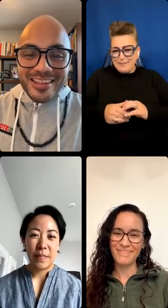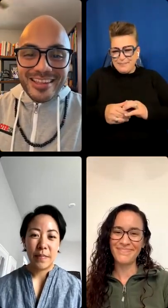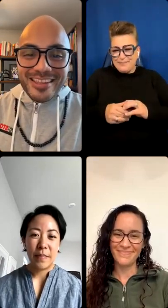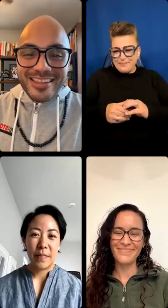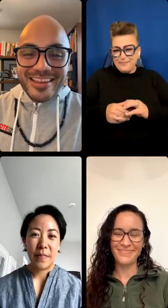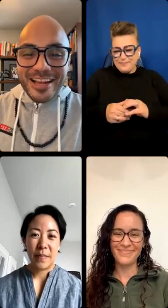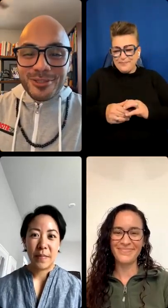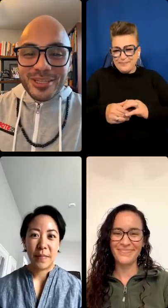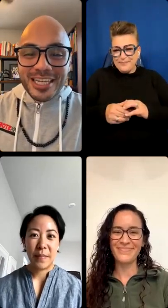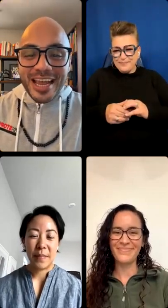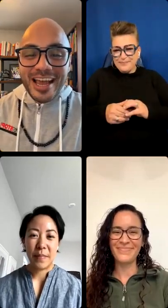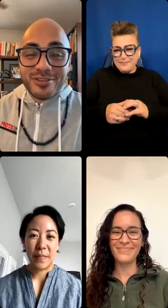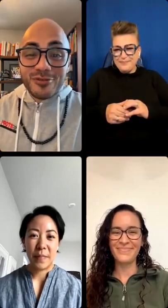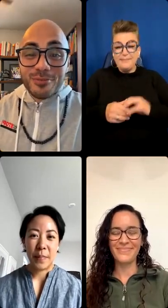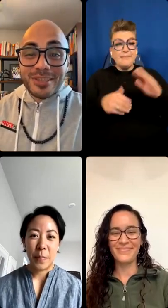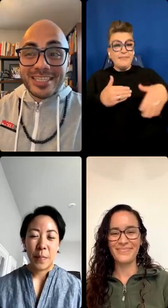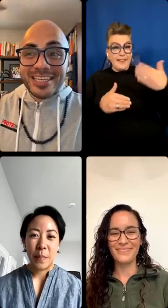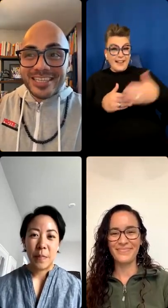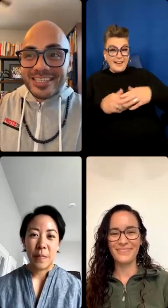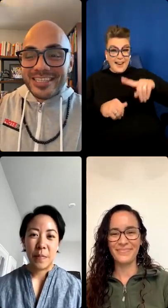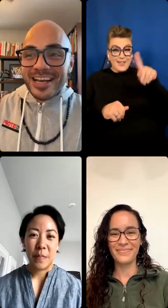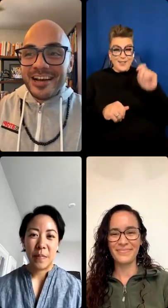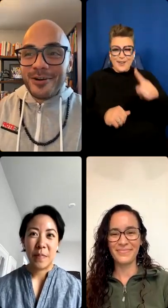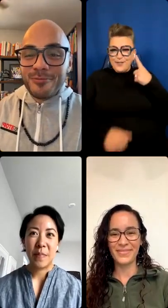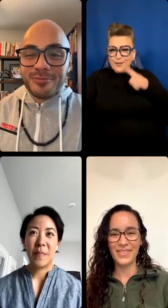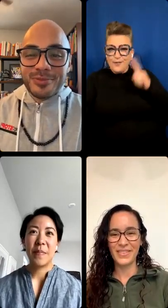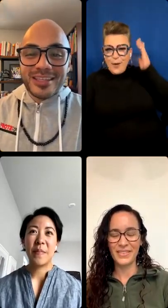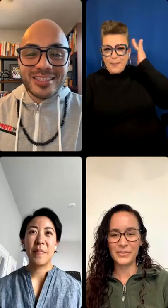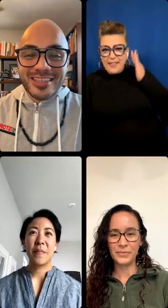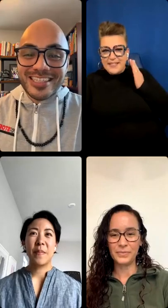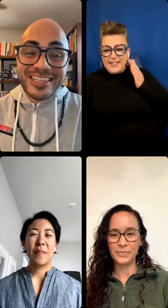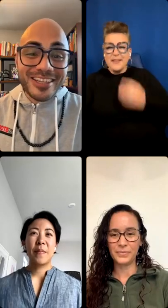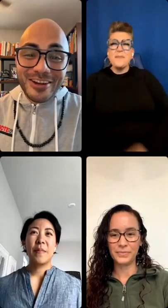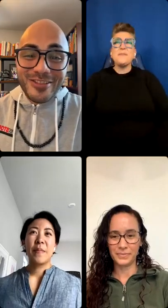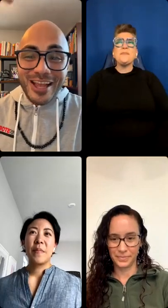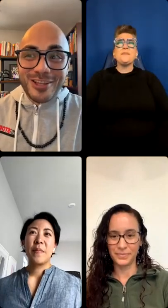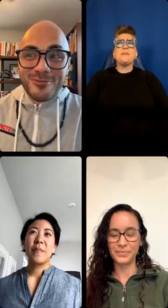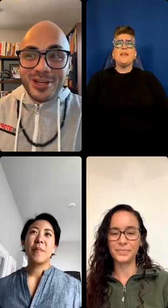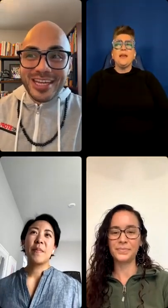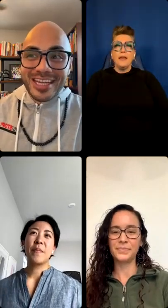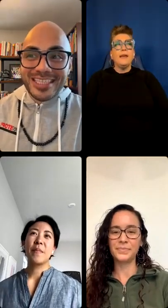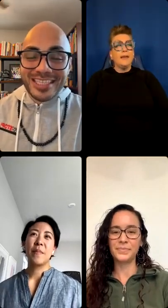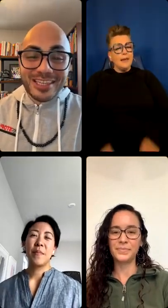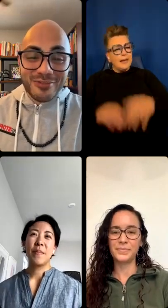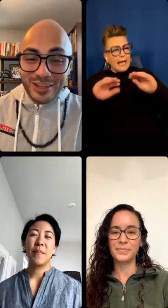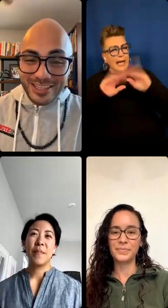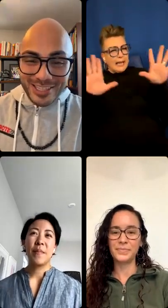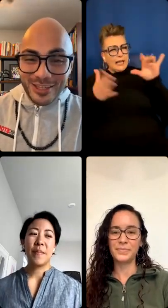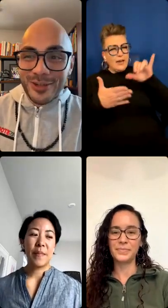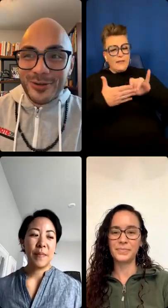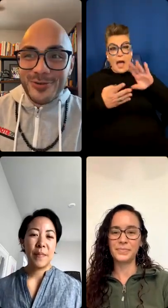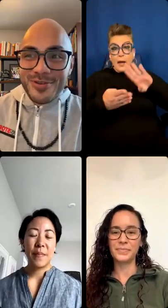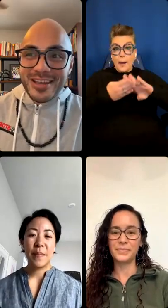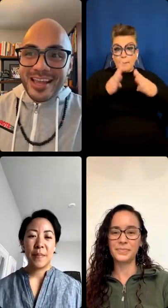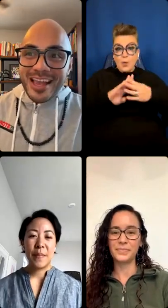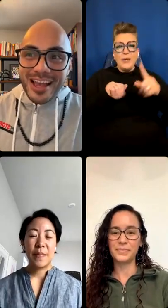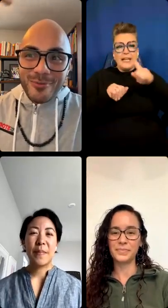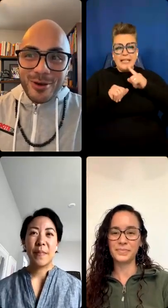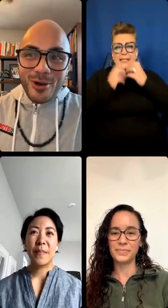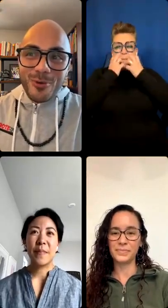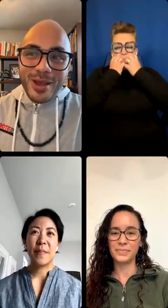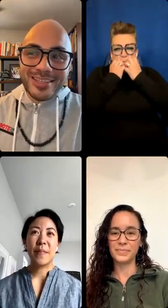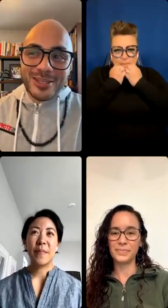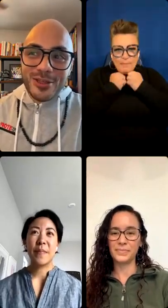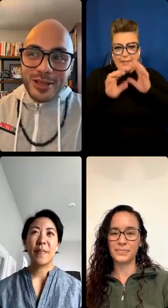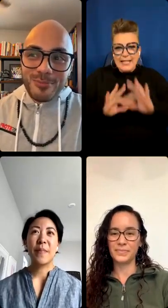The next question I have is for Melissa. It's clear that community is significant to you.